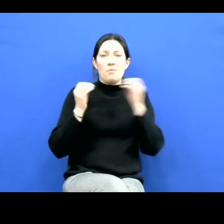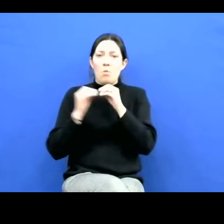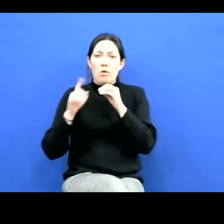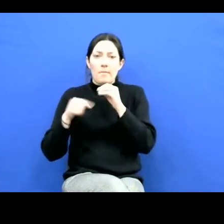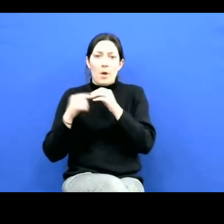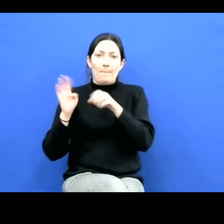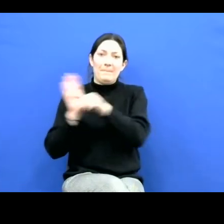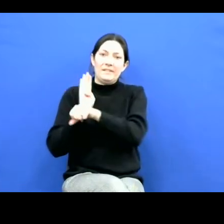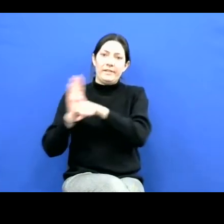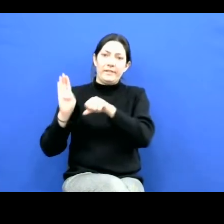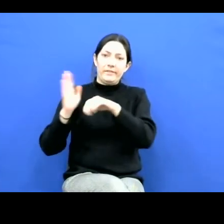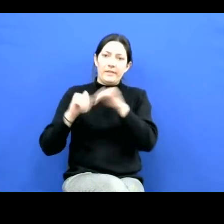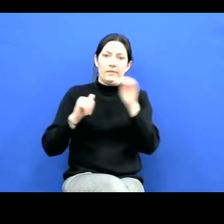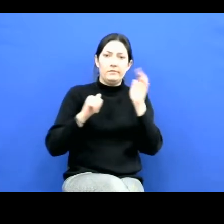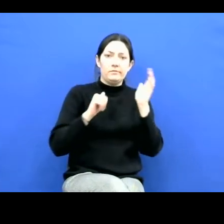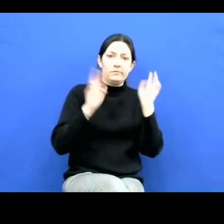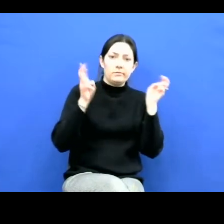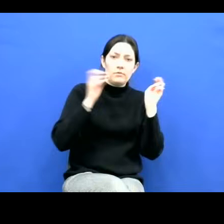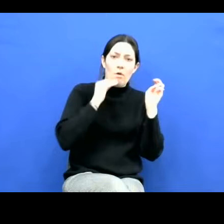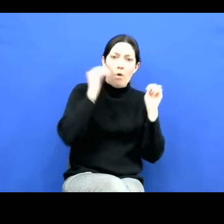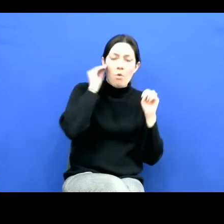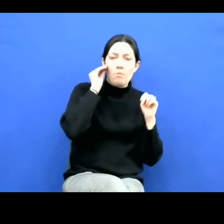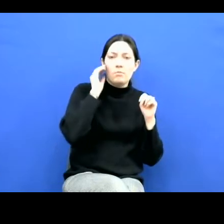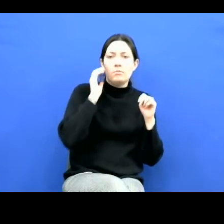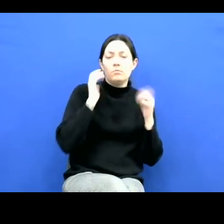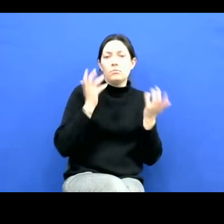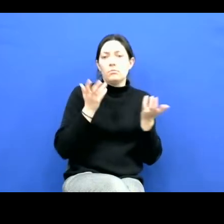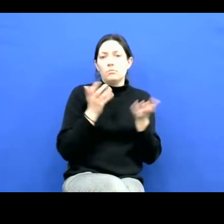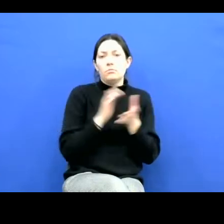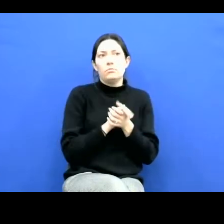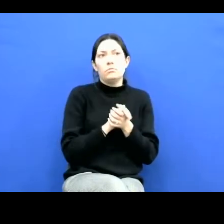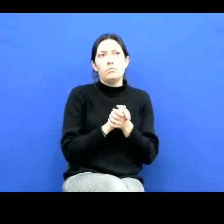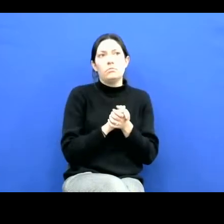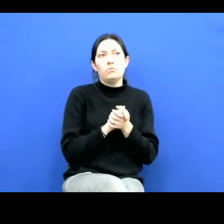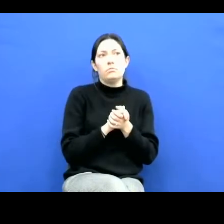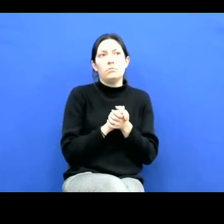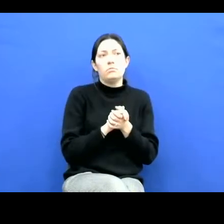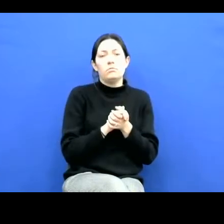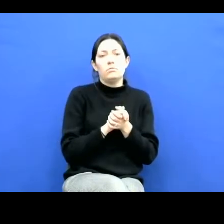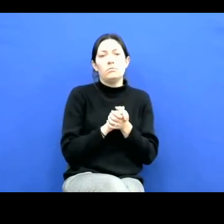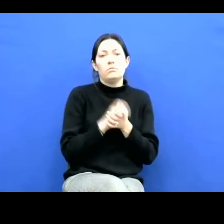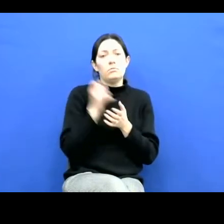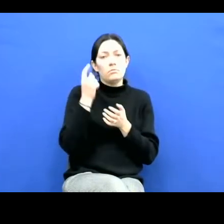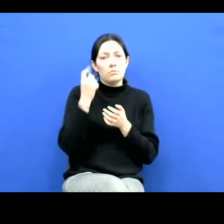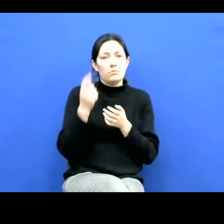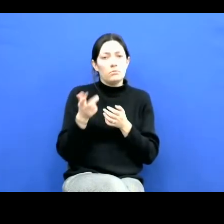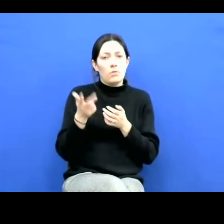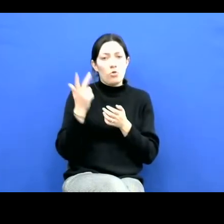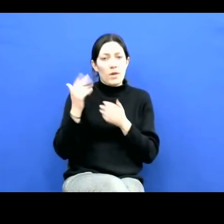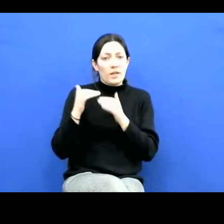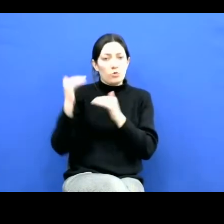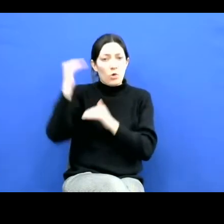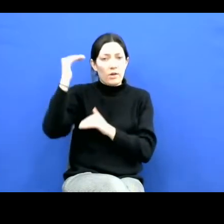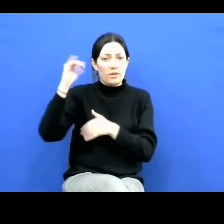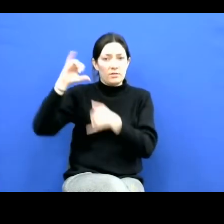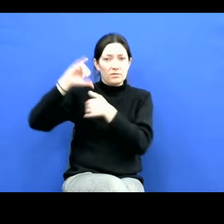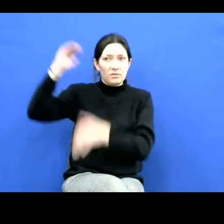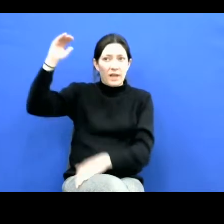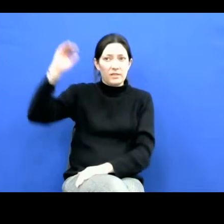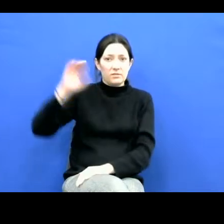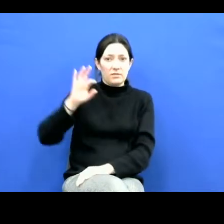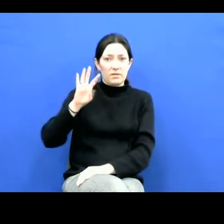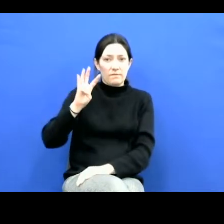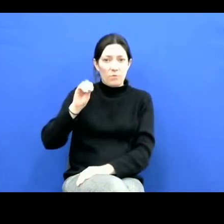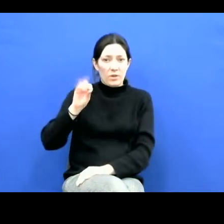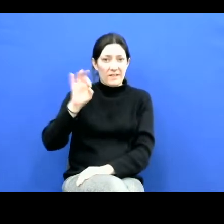venture than a home, that might be okay. The 3-story, the height, the 40 feet,